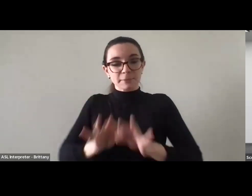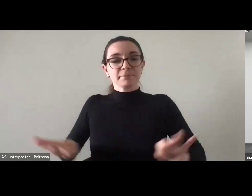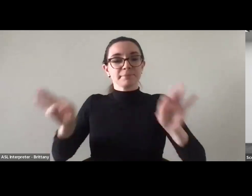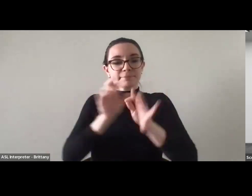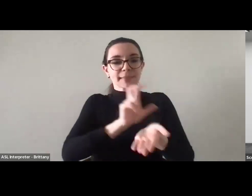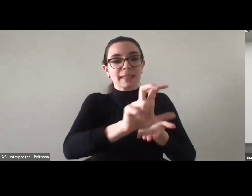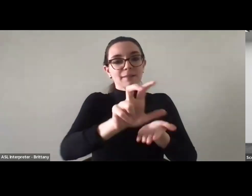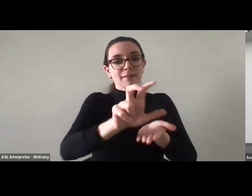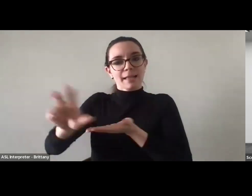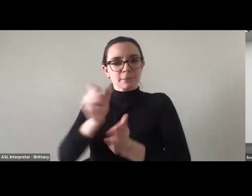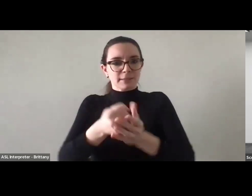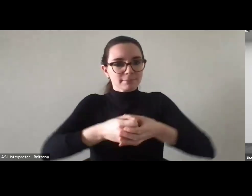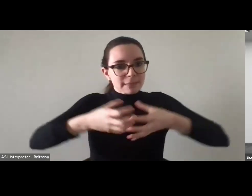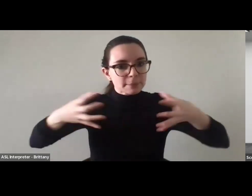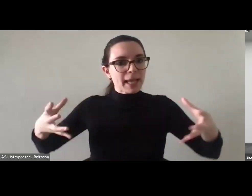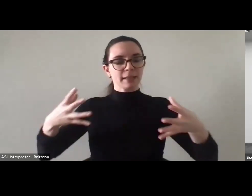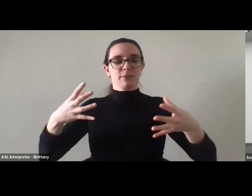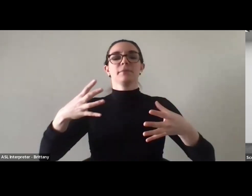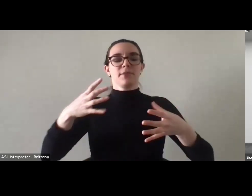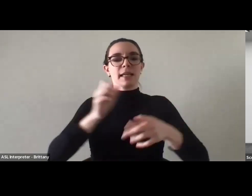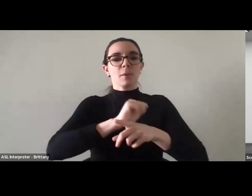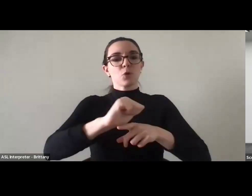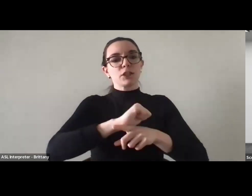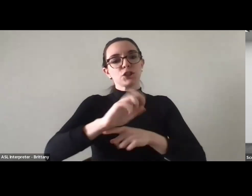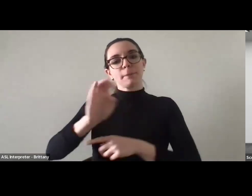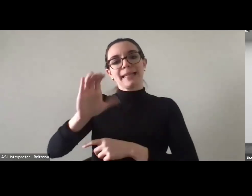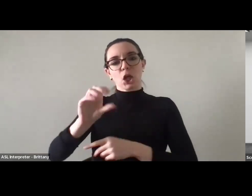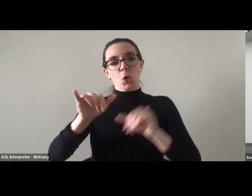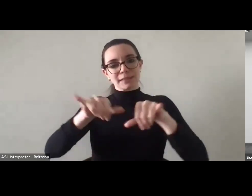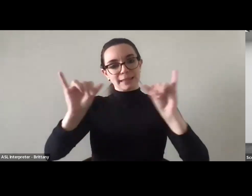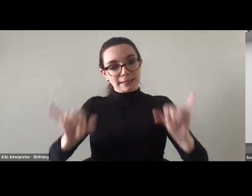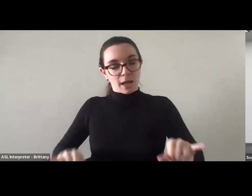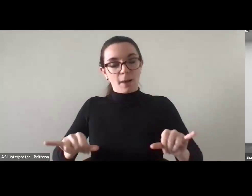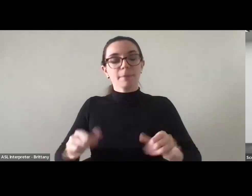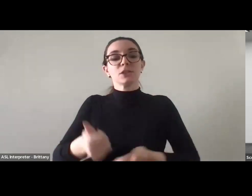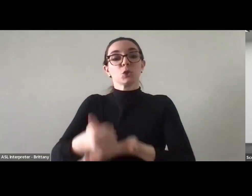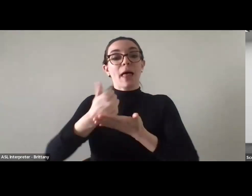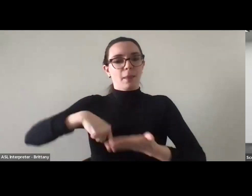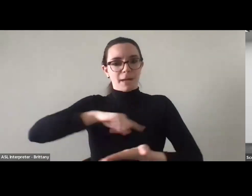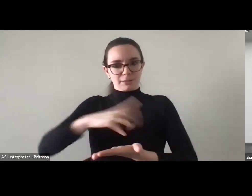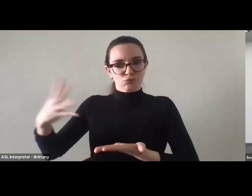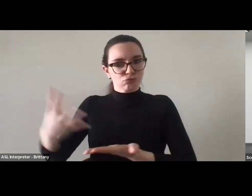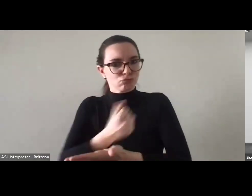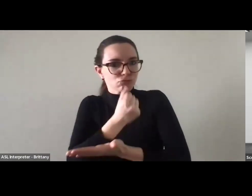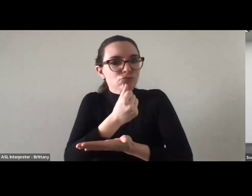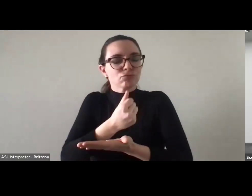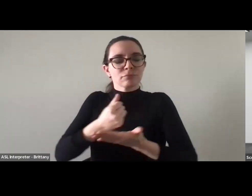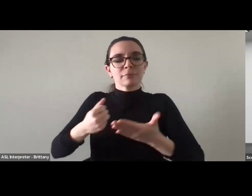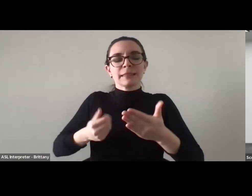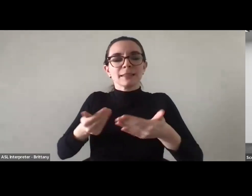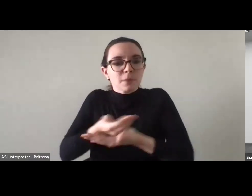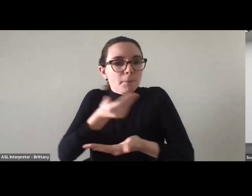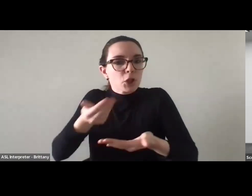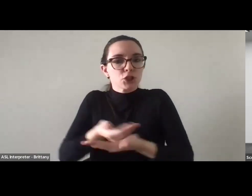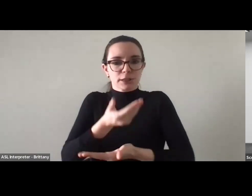national expanding apprenticeship ecosystem for inclusive apprenticeships to help us capitalize on these emerging priorities for